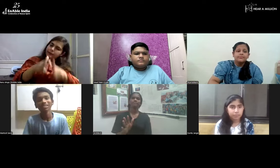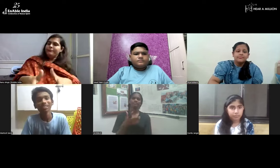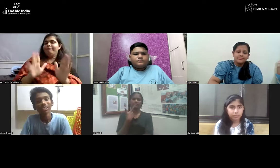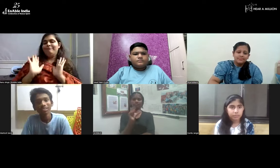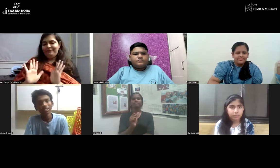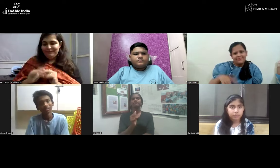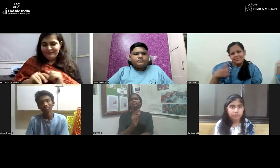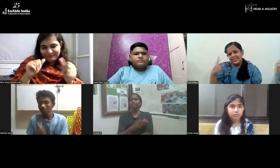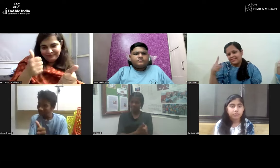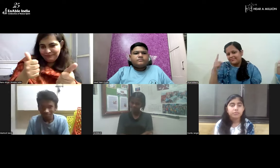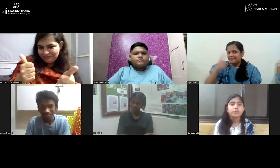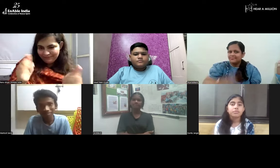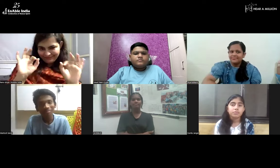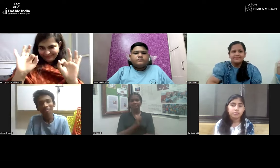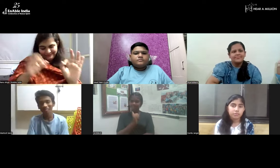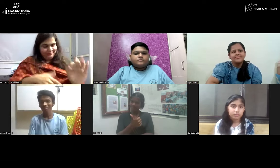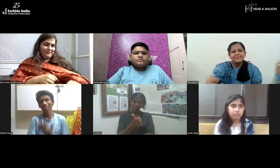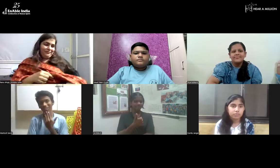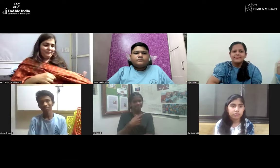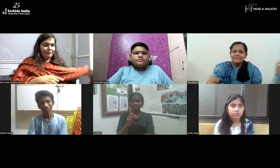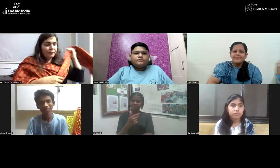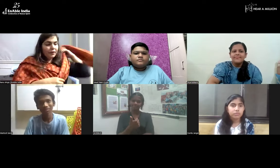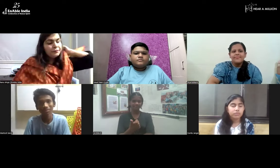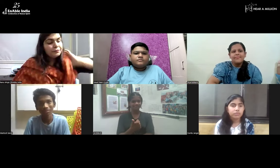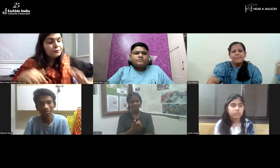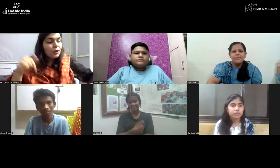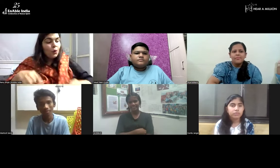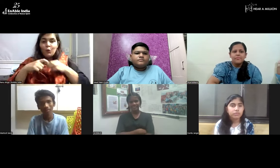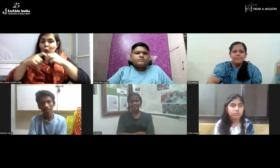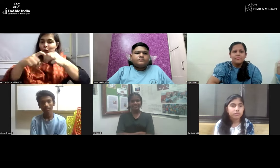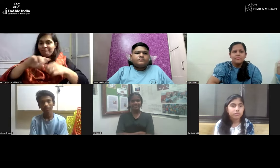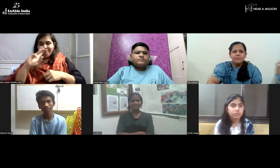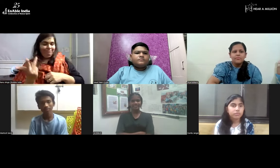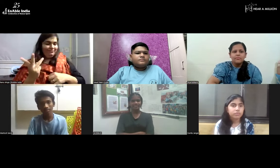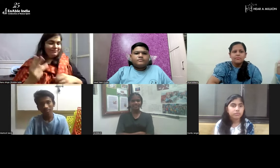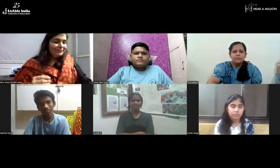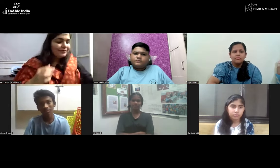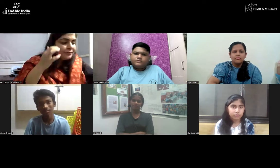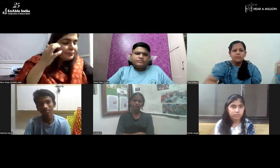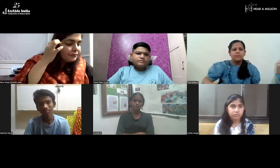are not there. If the police, nobody, nothing is there, then